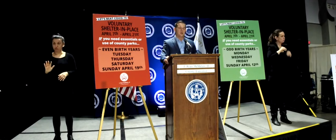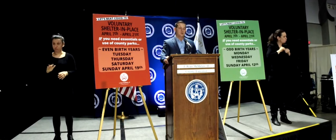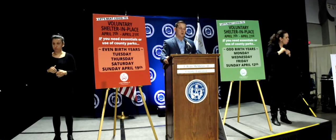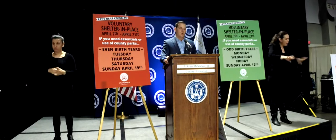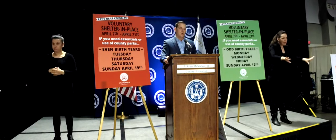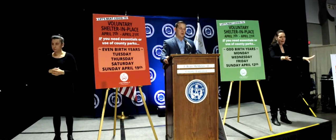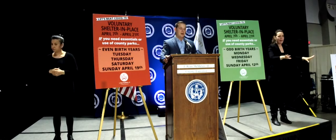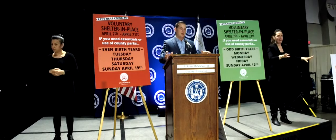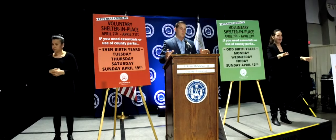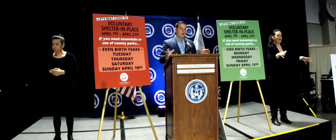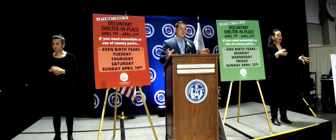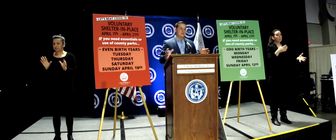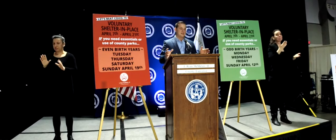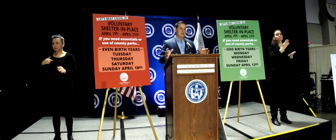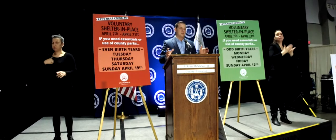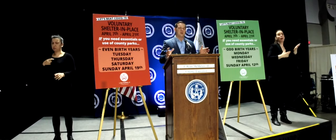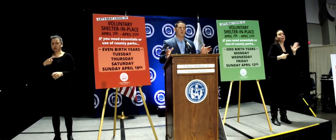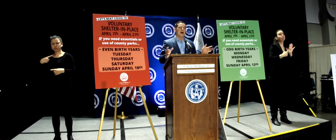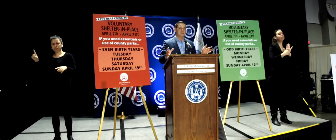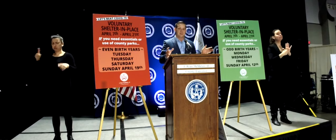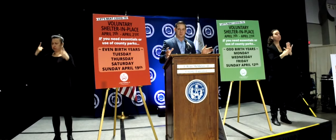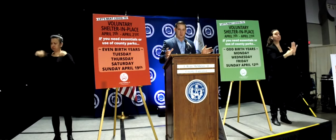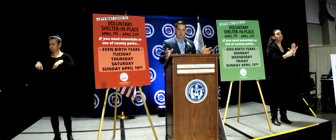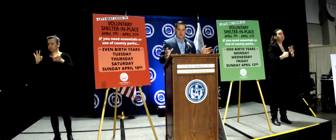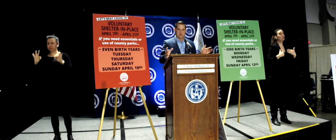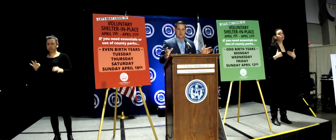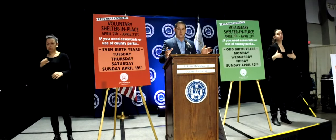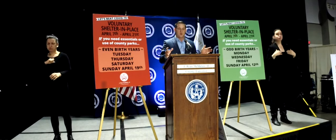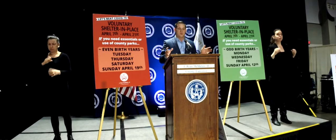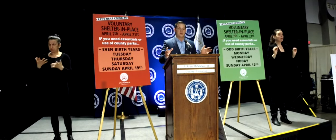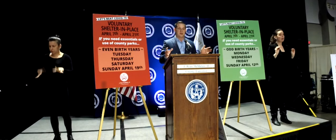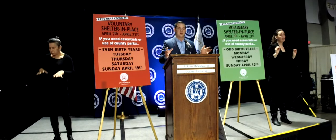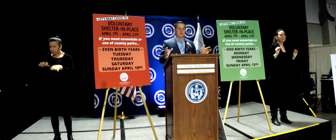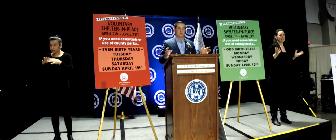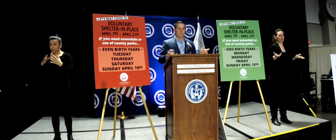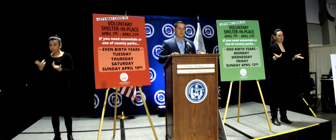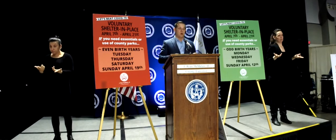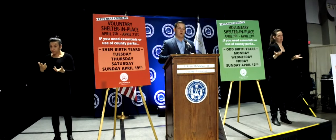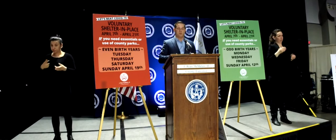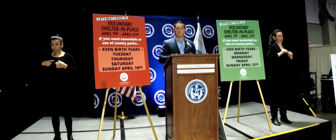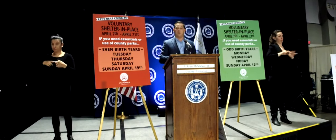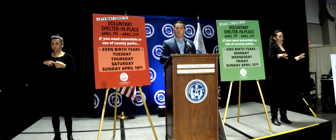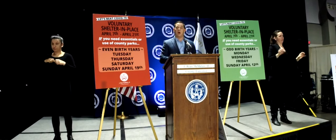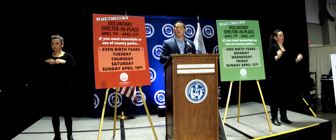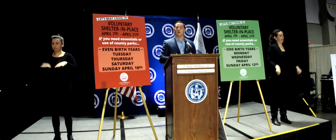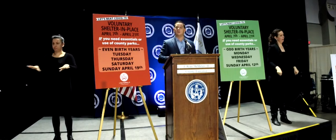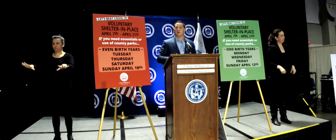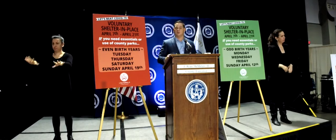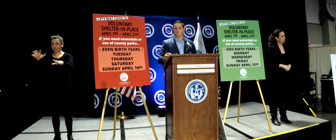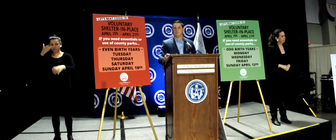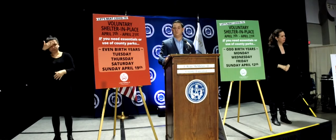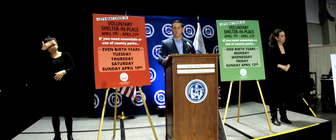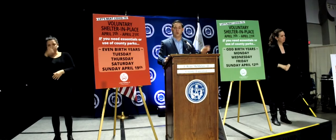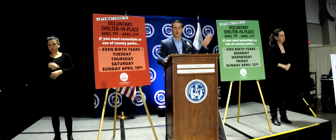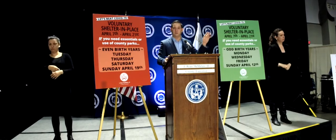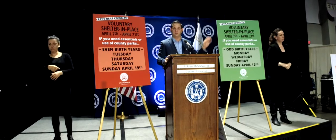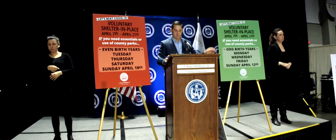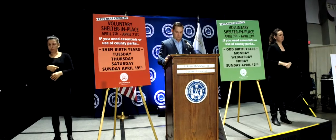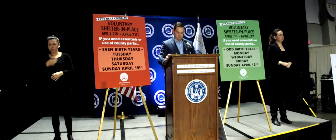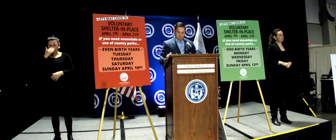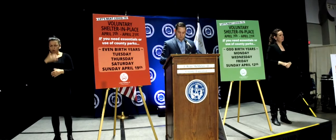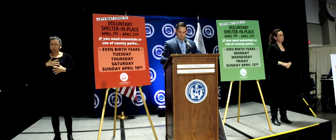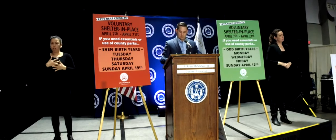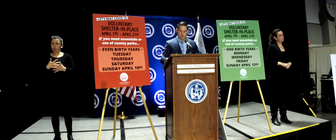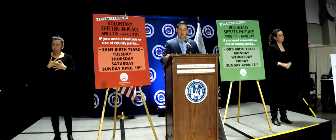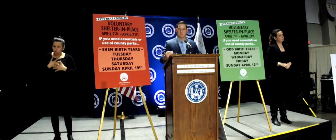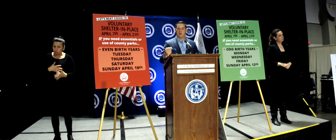quick. So we're not suggesting anybody wants to spread this. We're saying we know it. People have gone to work sick. We know